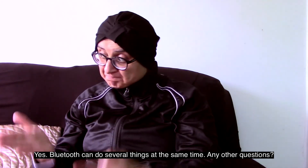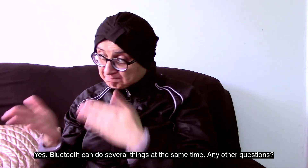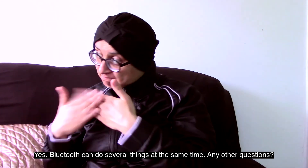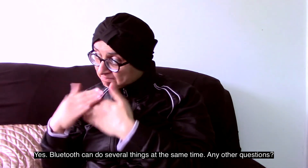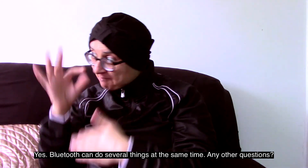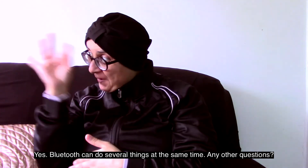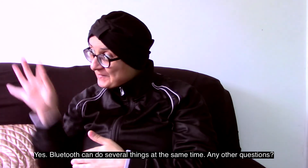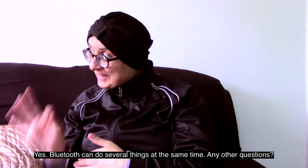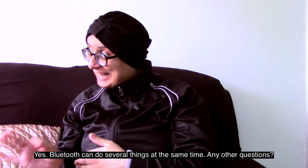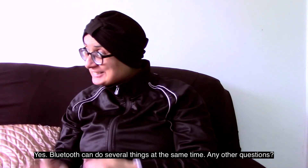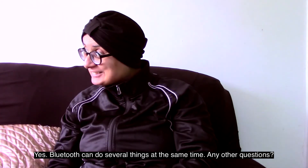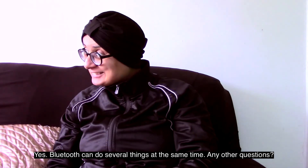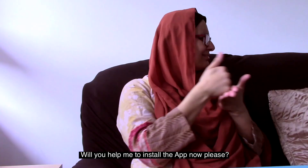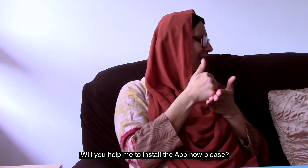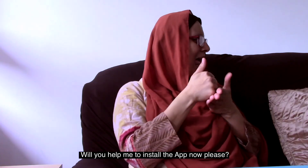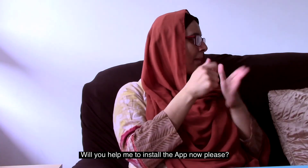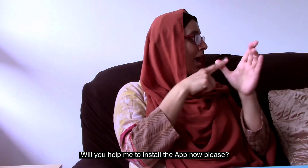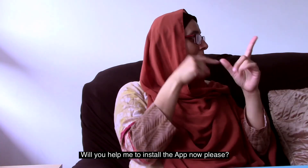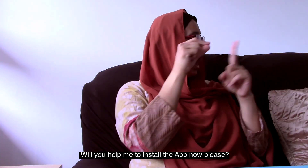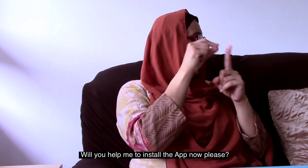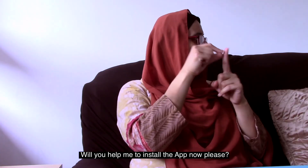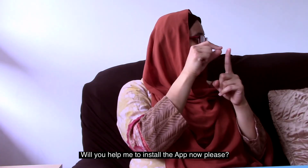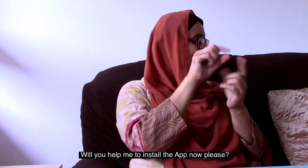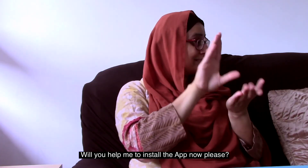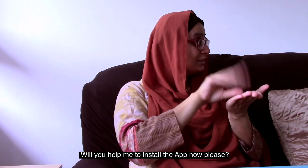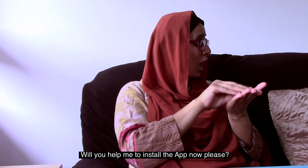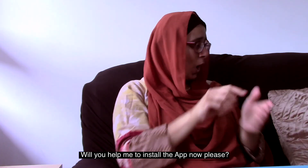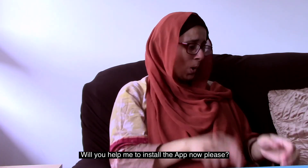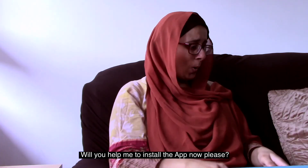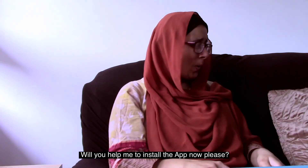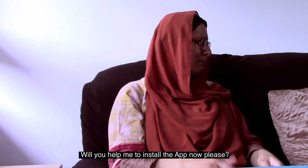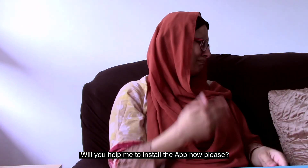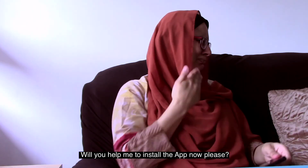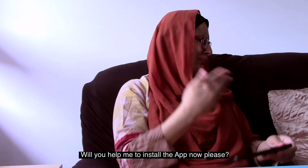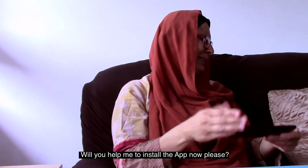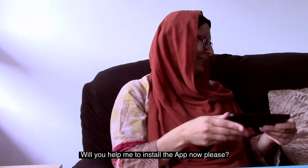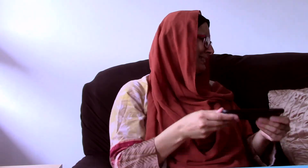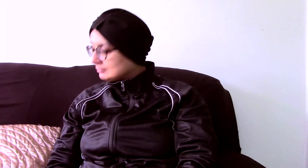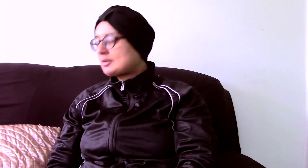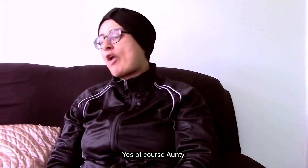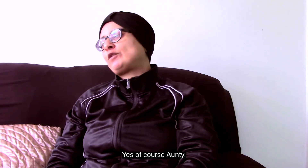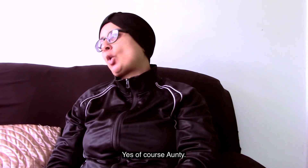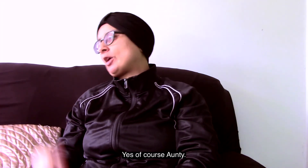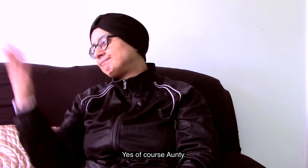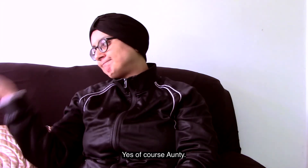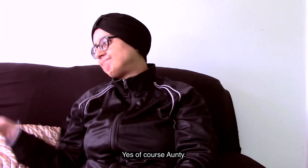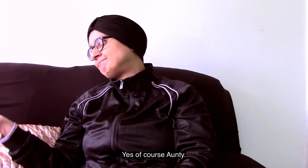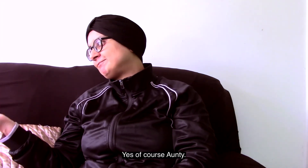have any other questions? Will you help me to install the app now, please? Yes, of course,